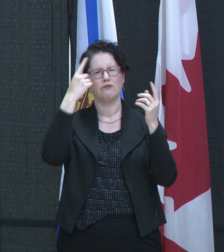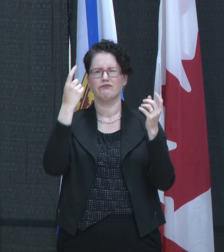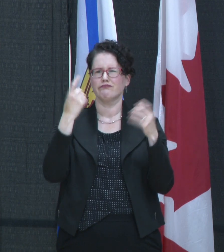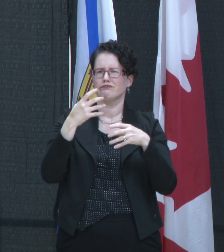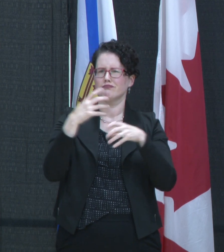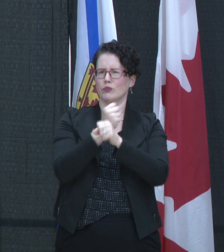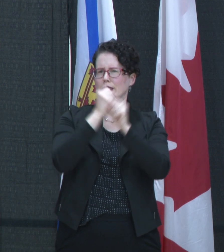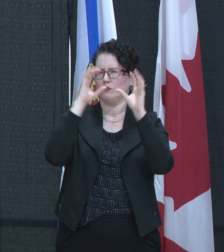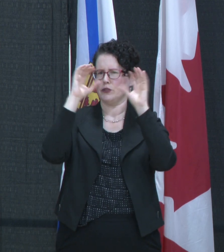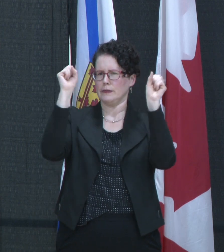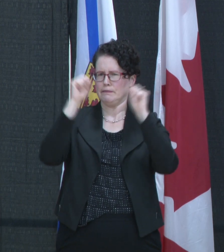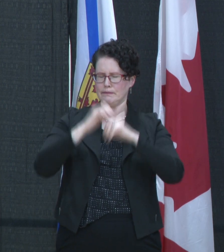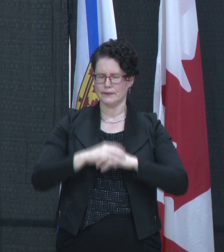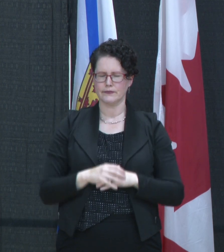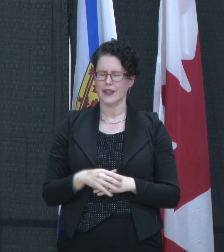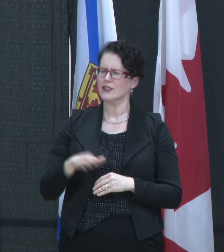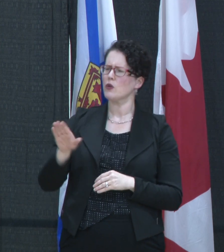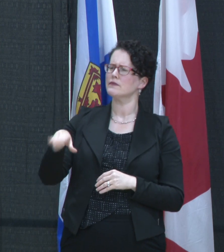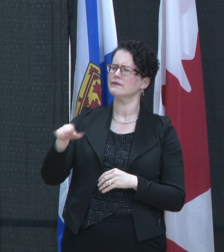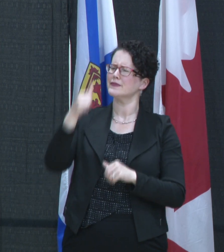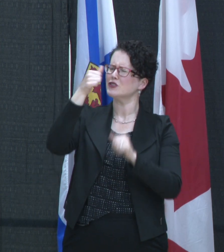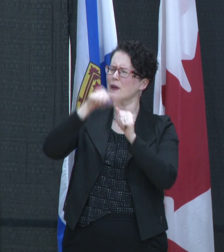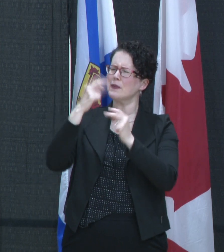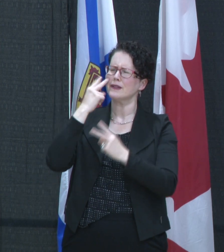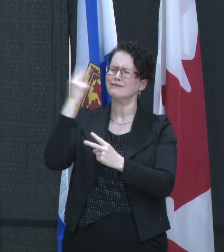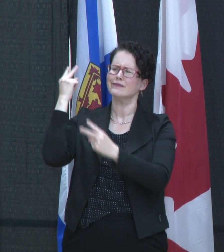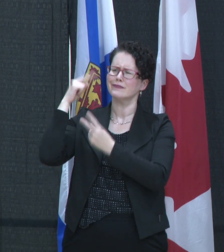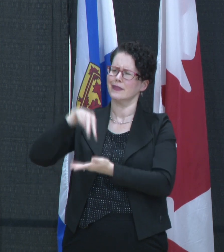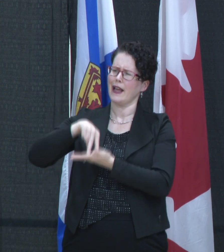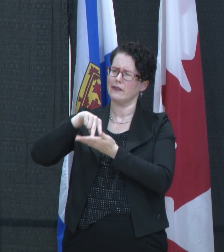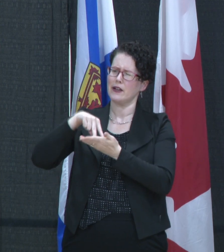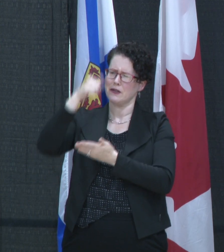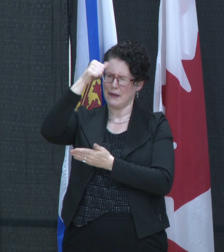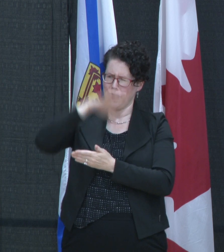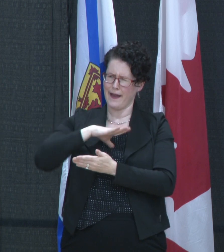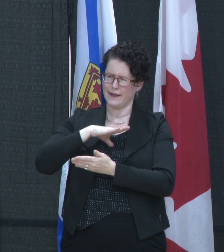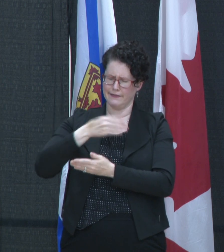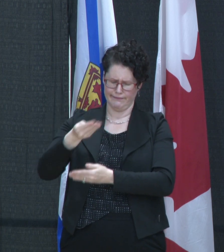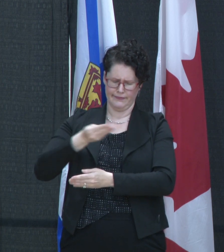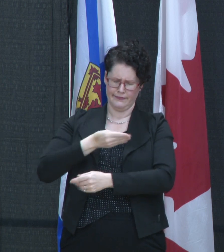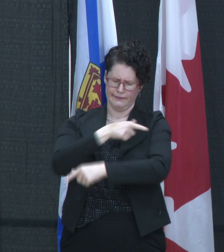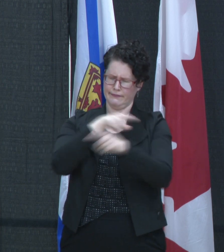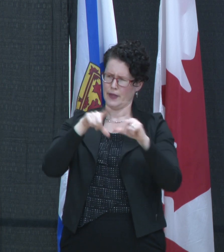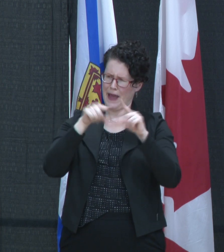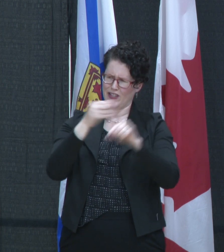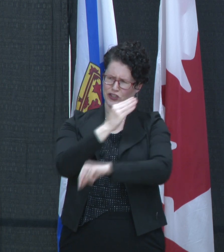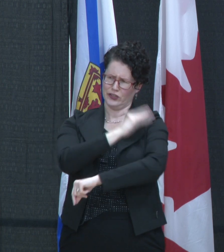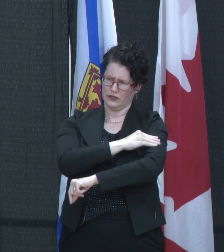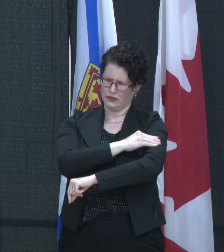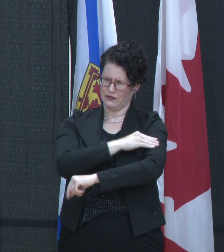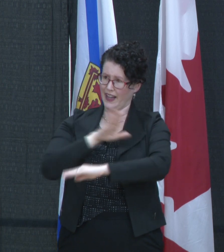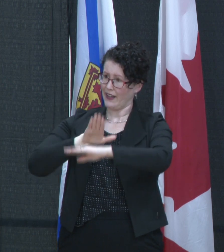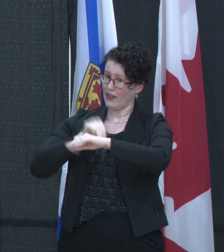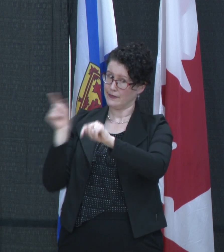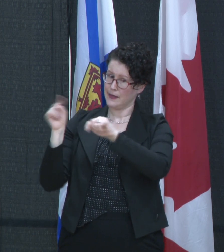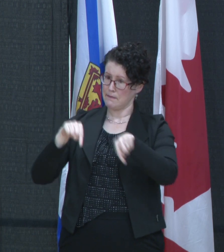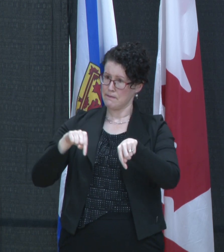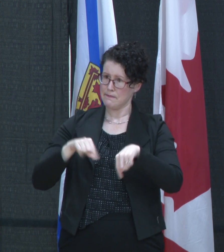Valerie, we should go find that man who gave me that military patch 4 years ago and invite him to the ceremony. And